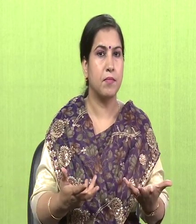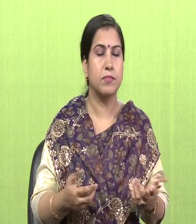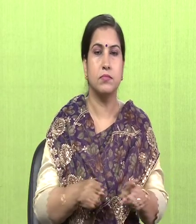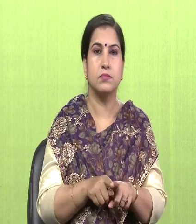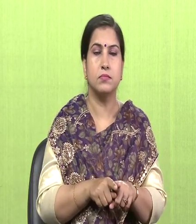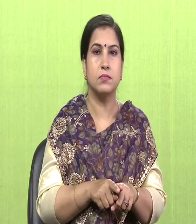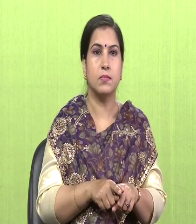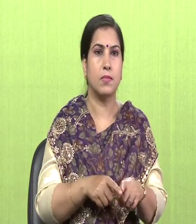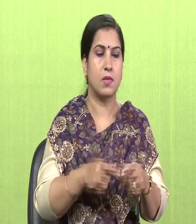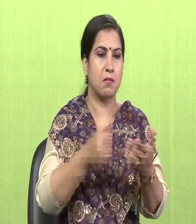illiteracy,